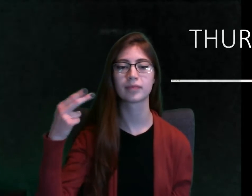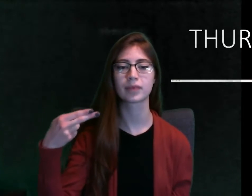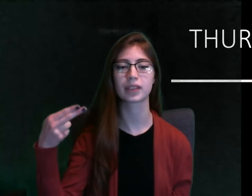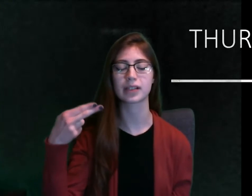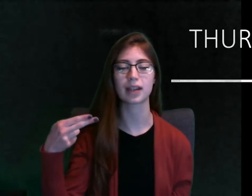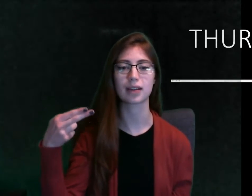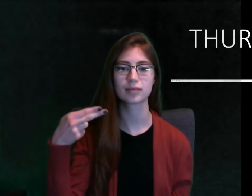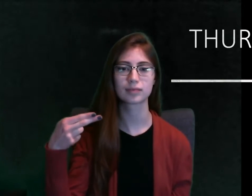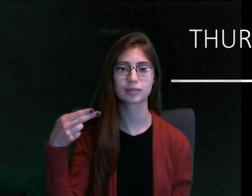Thursday.